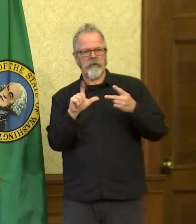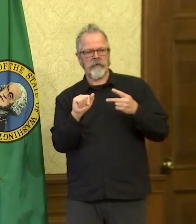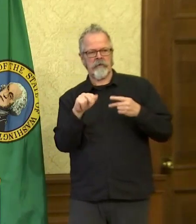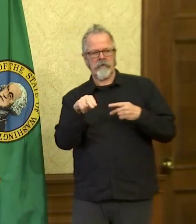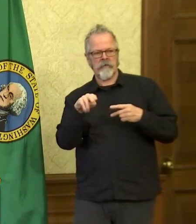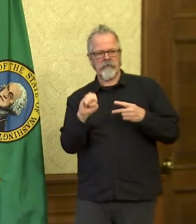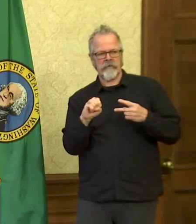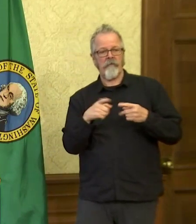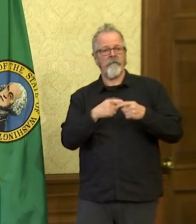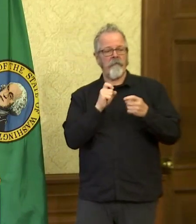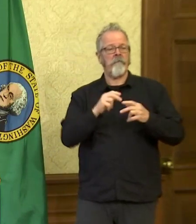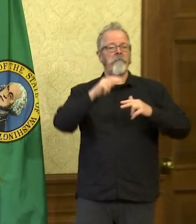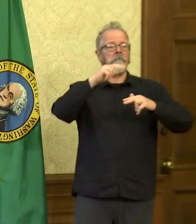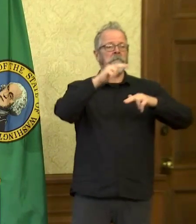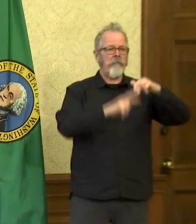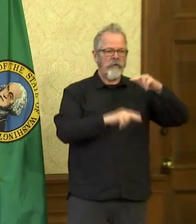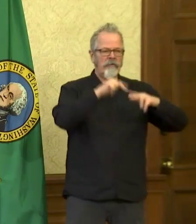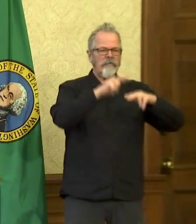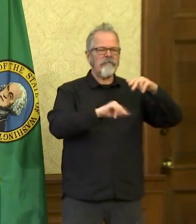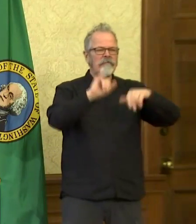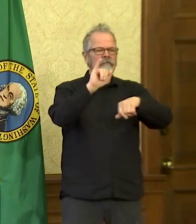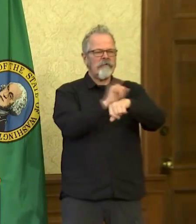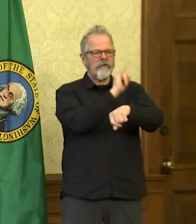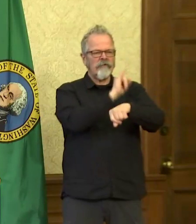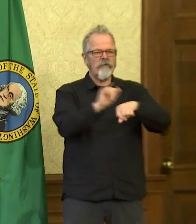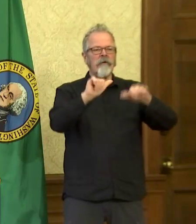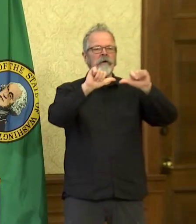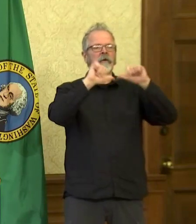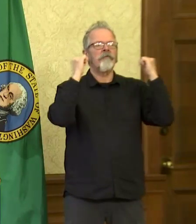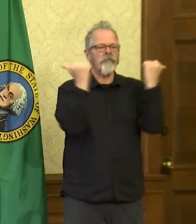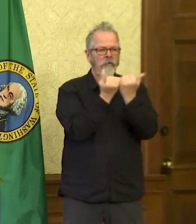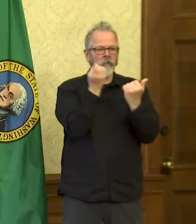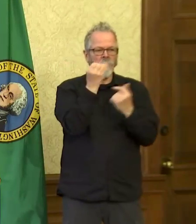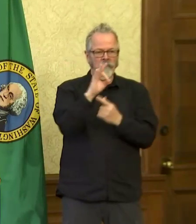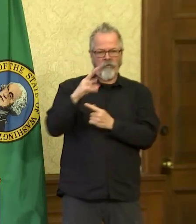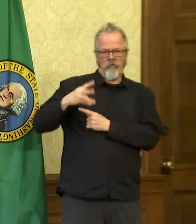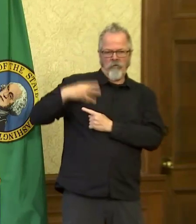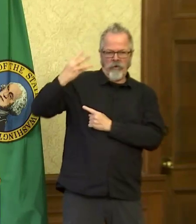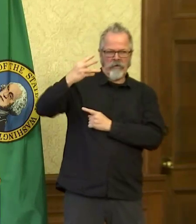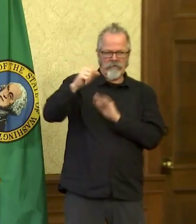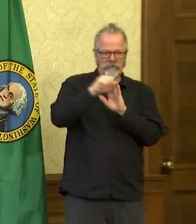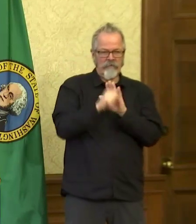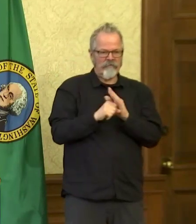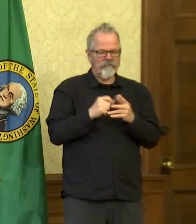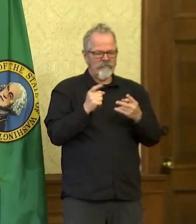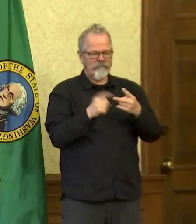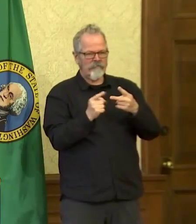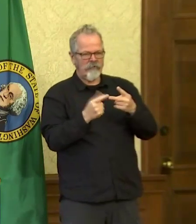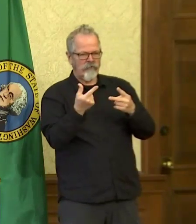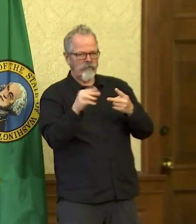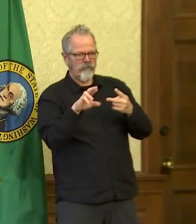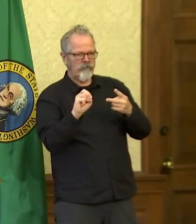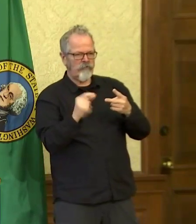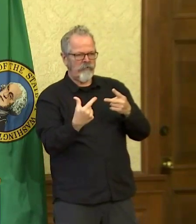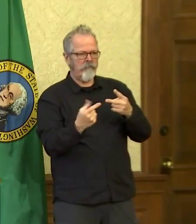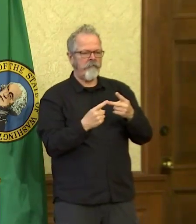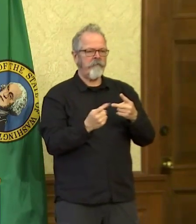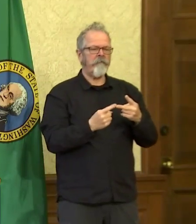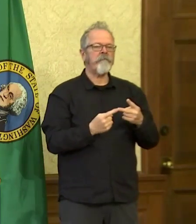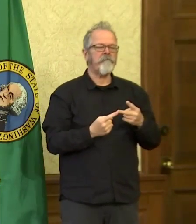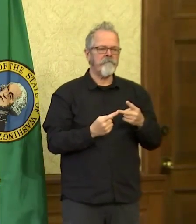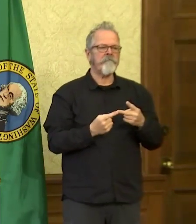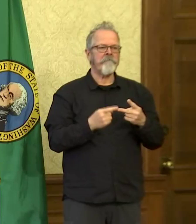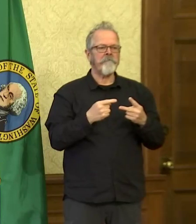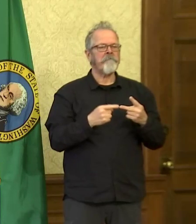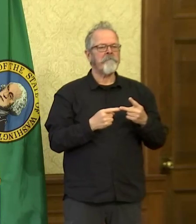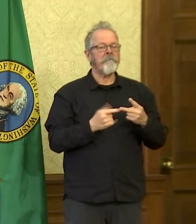that. Speaking on behalf of BIW's 8,000 members, I can tell you that we in residential construction are very eager to get